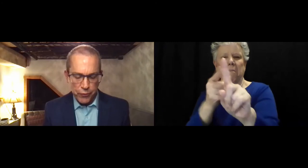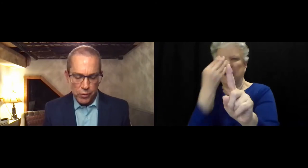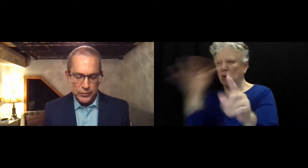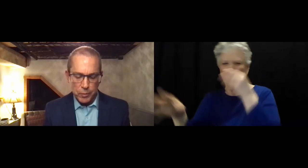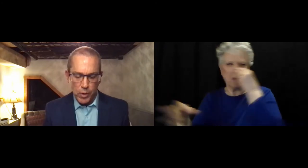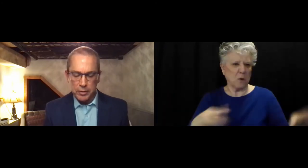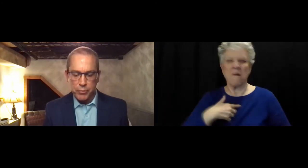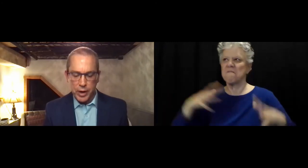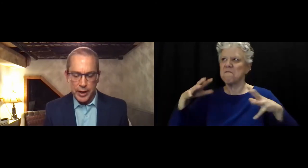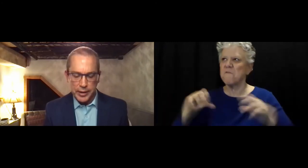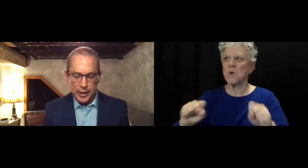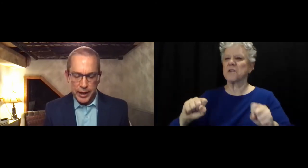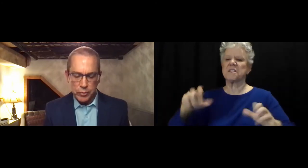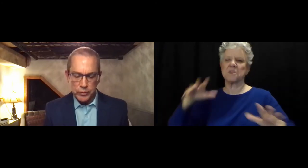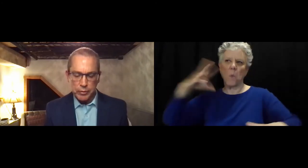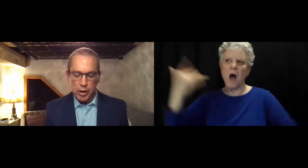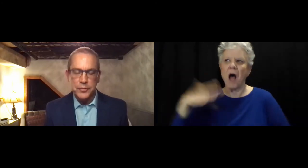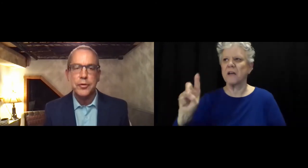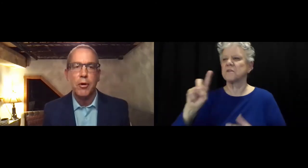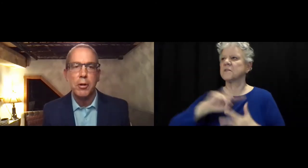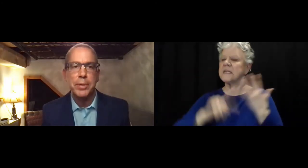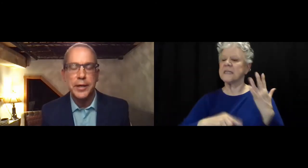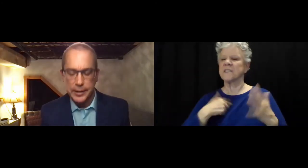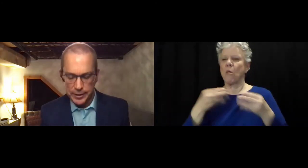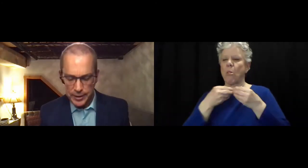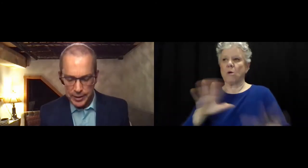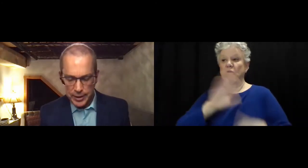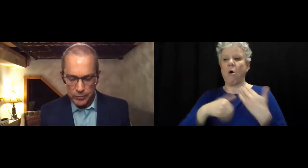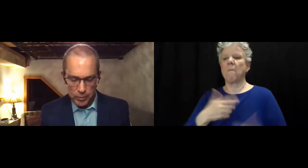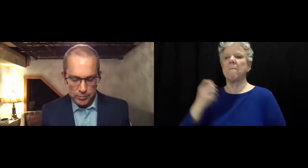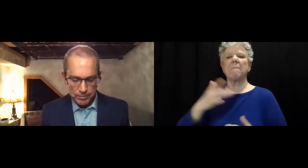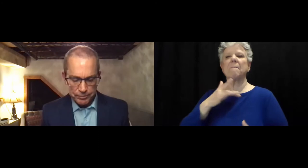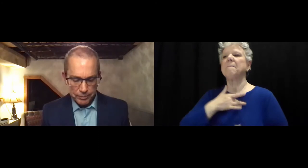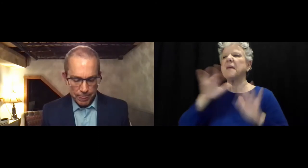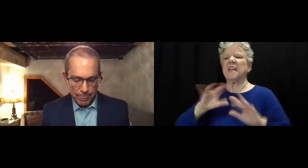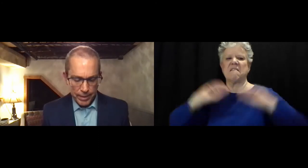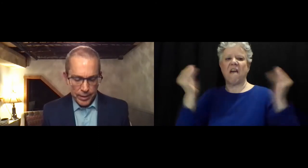brute force and wild pride, and who's lost all pity, end quote.